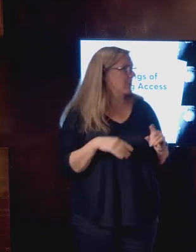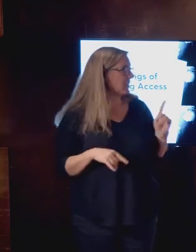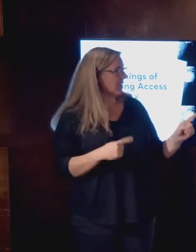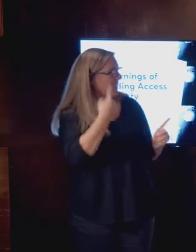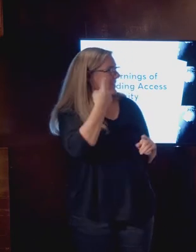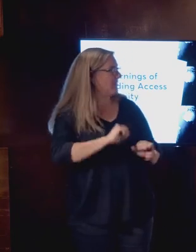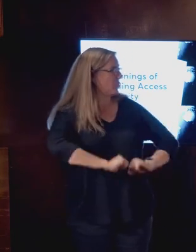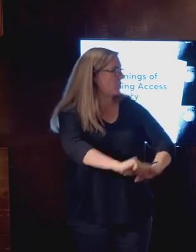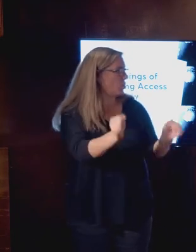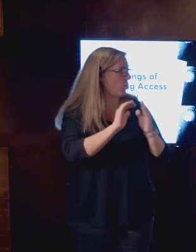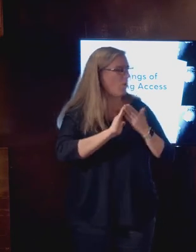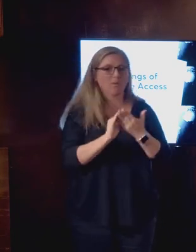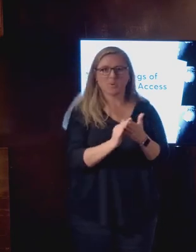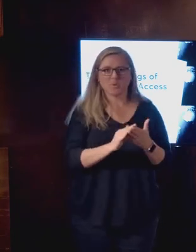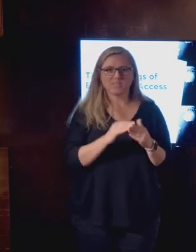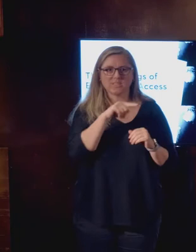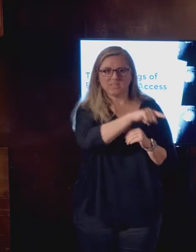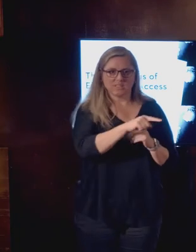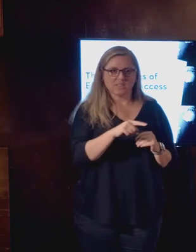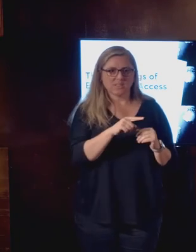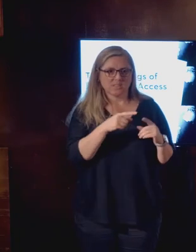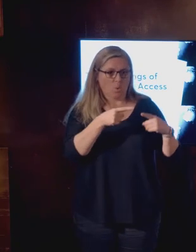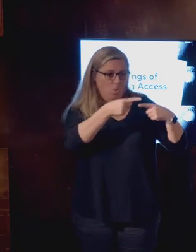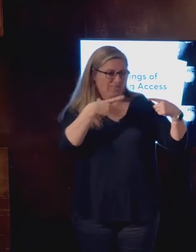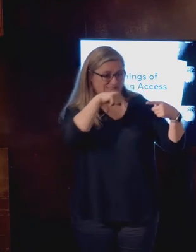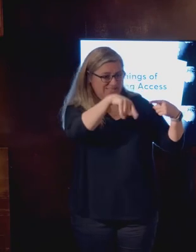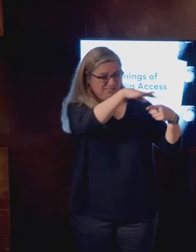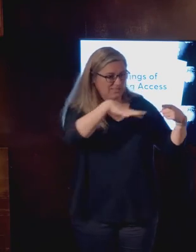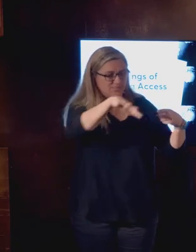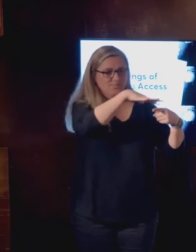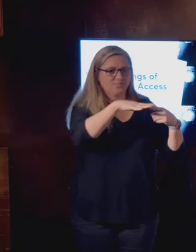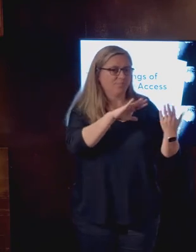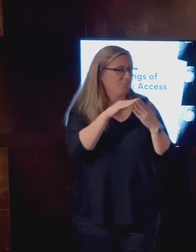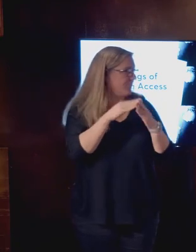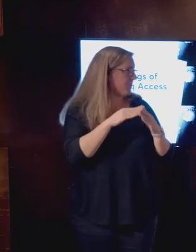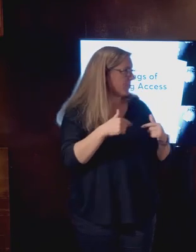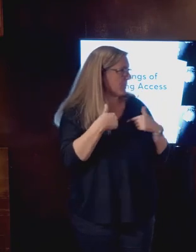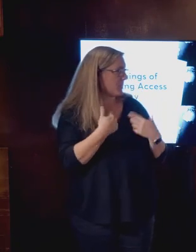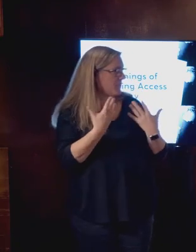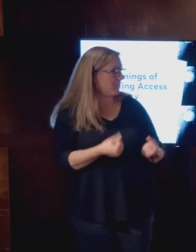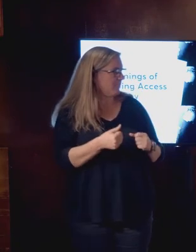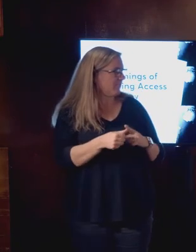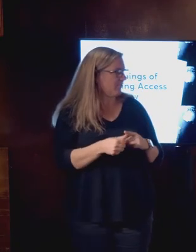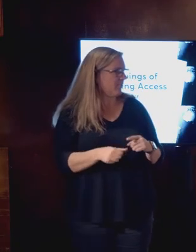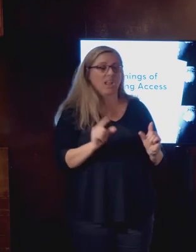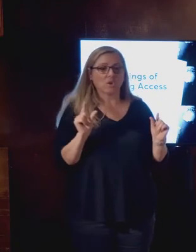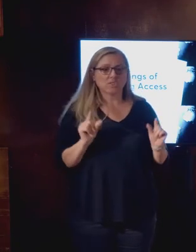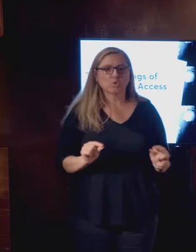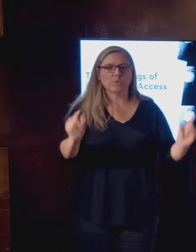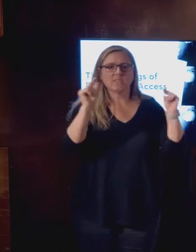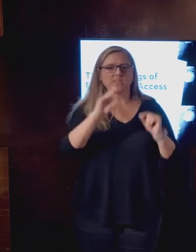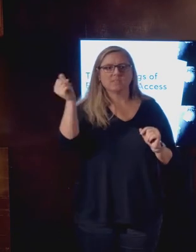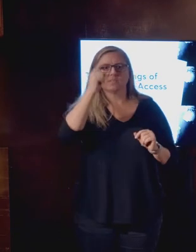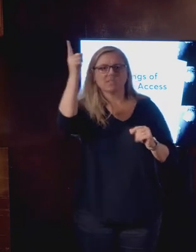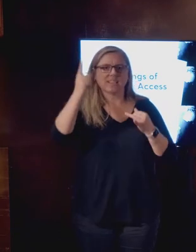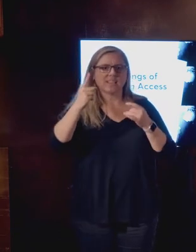from your own community, it's maybe, or the community you're trying to target, that's a really great thing. I have actually gone back to people. I got a tweet this morning actually from